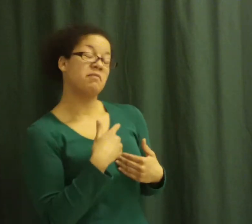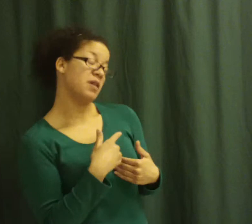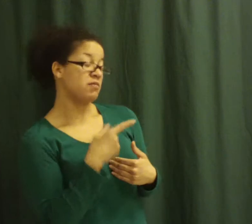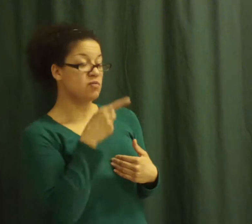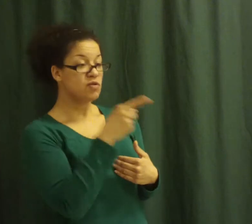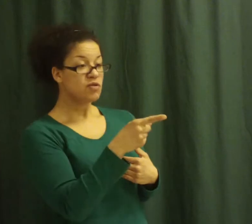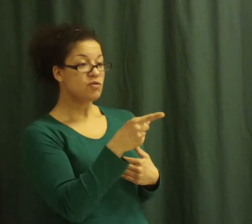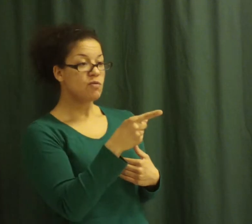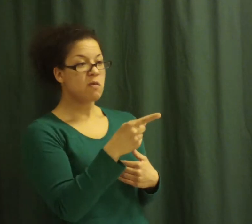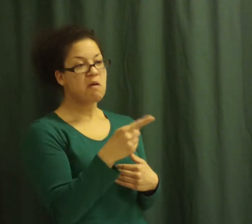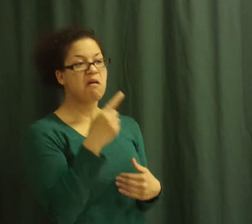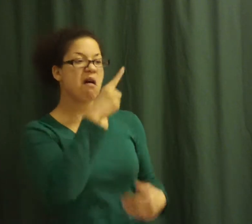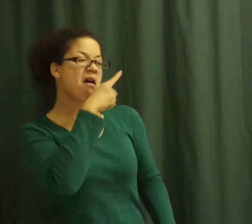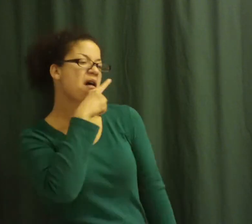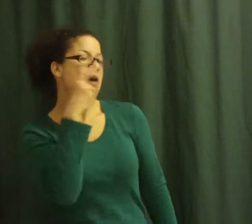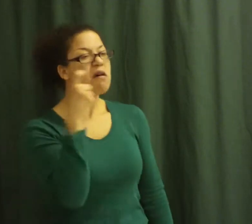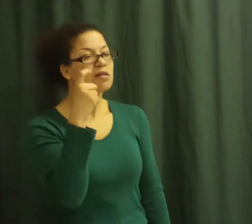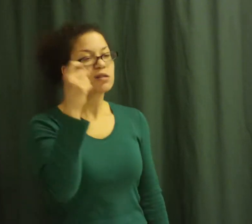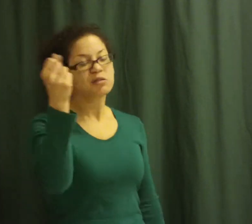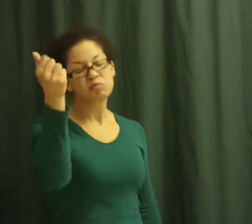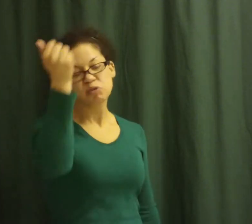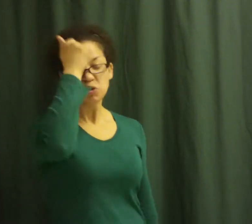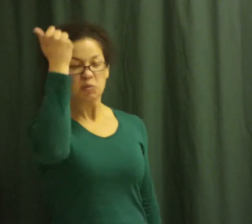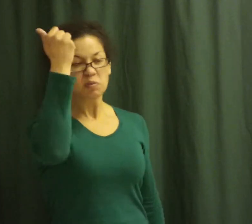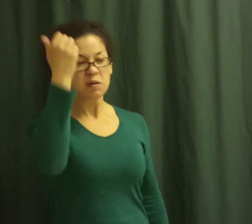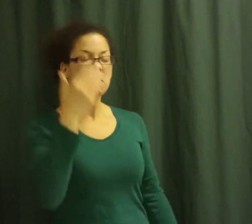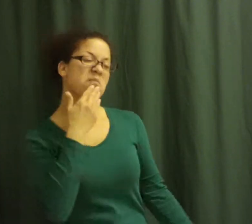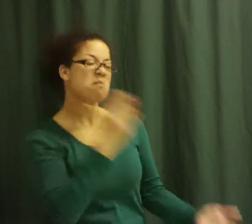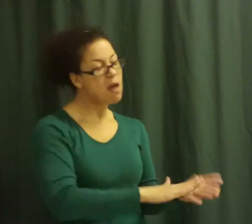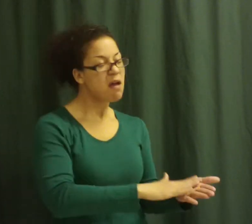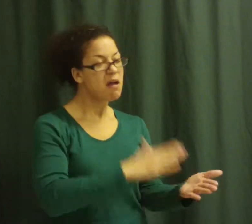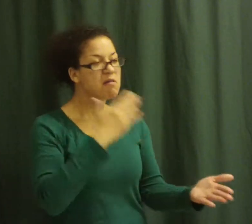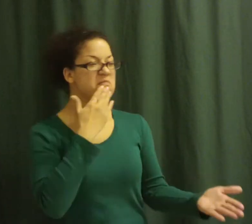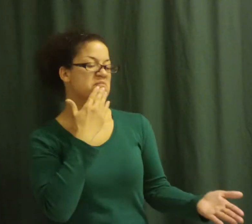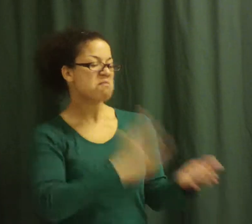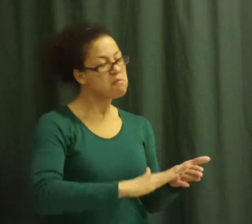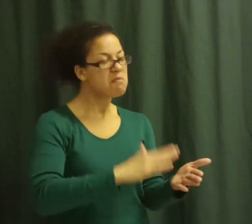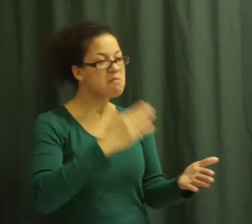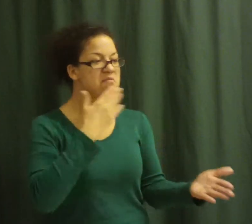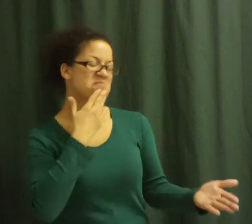and bad. Bad. Bad.